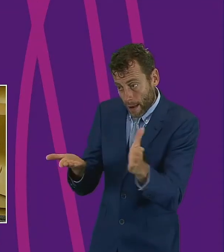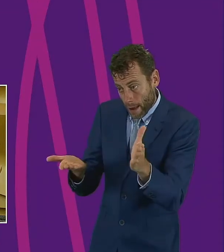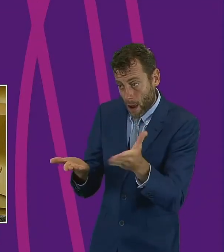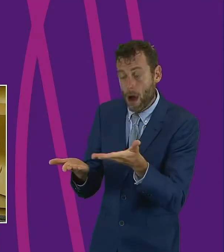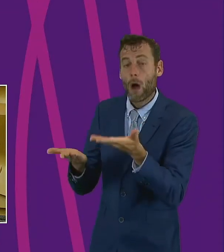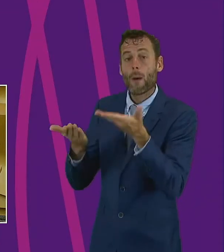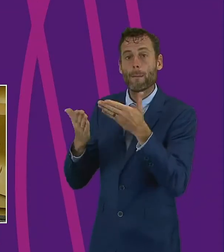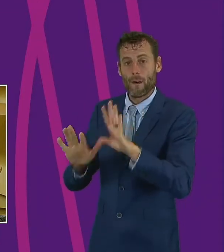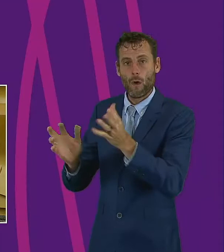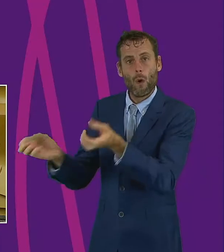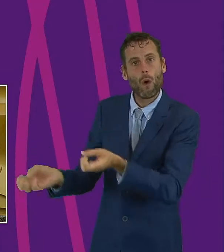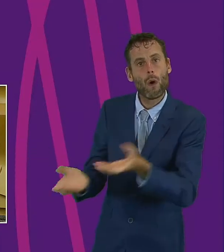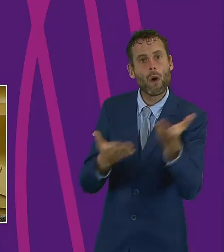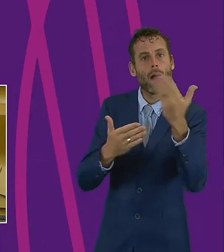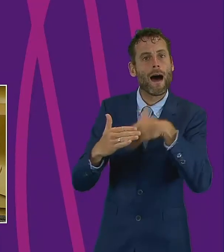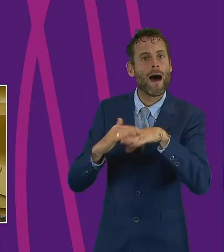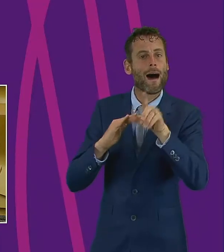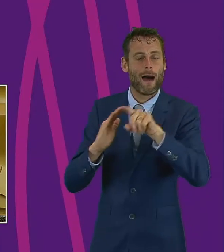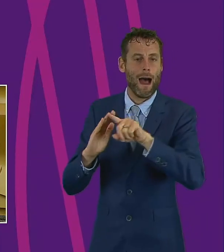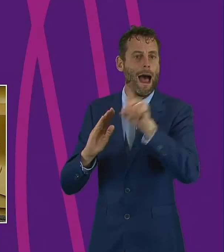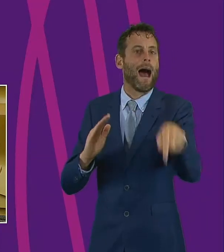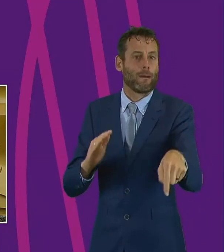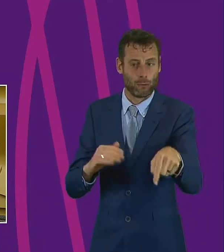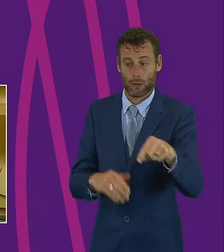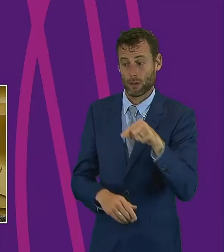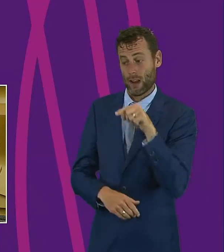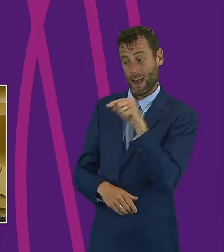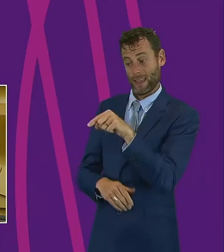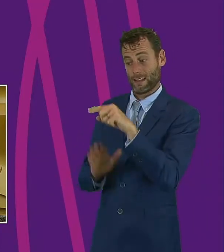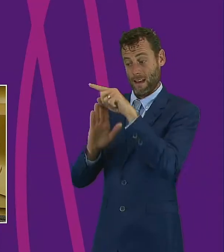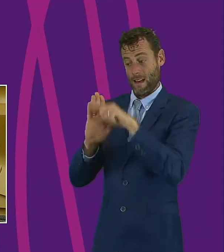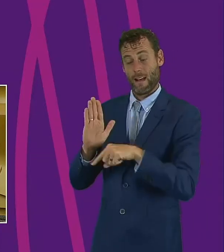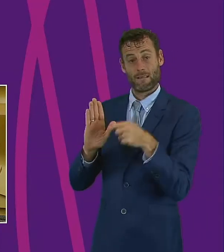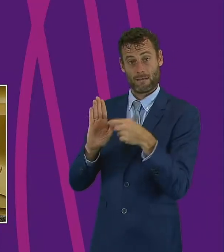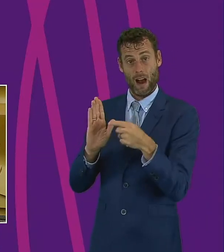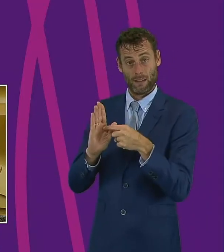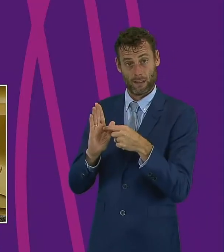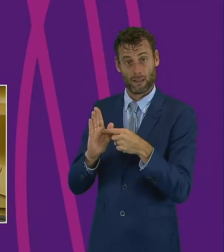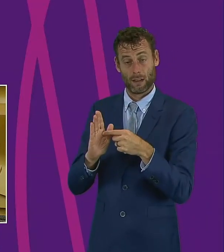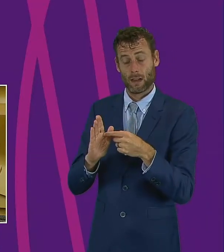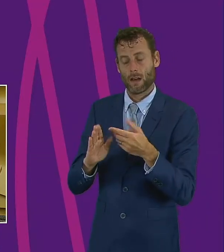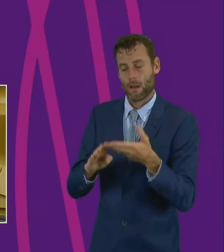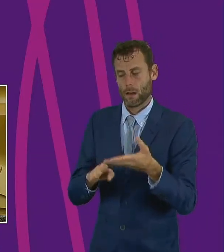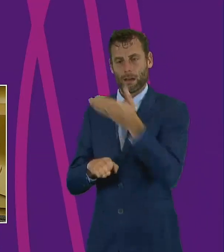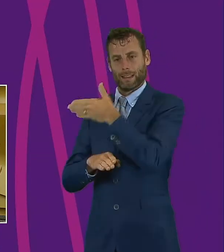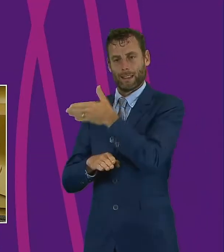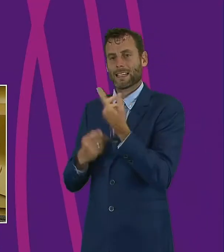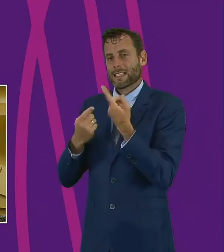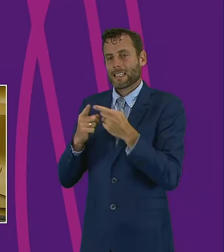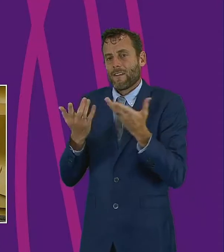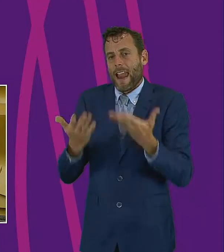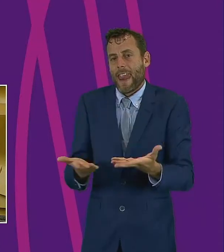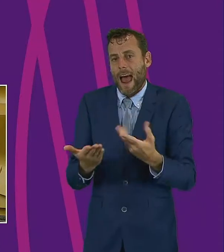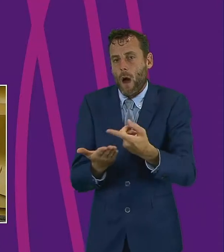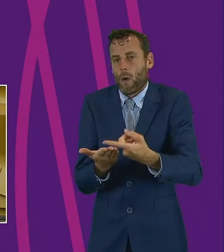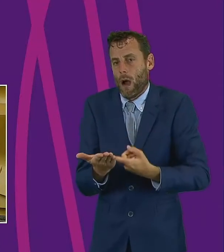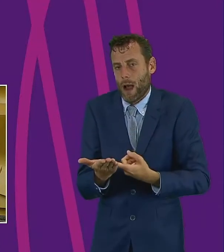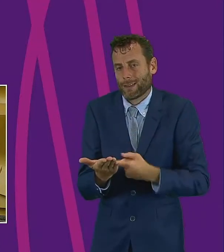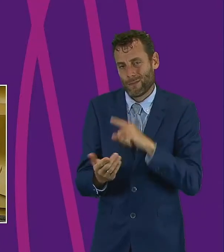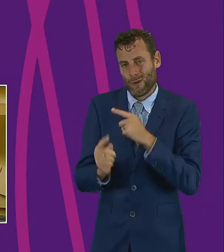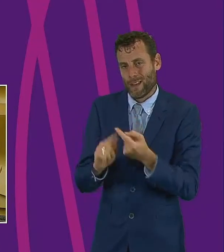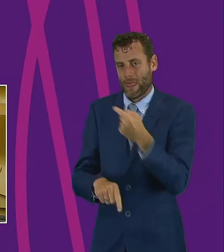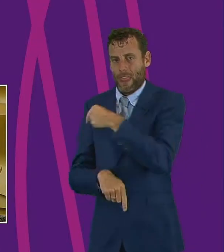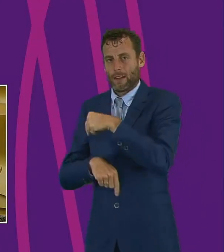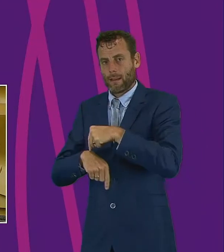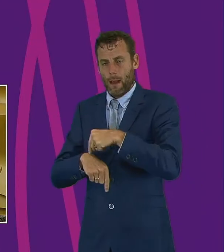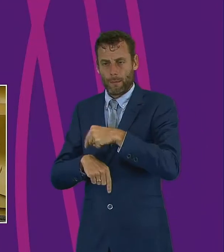That guidance, of course, has developed as our knowledge and understanding of the virus has developed. Of course, we want to understand more about